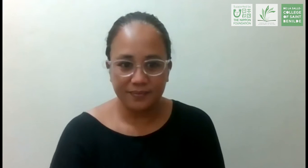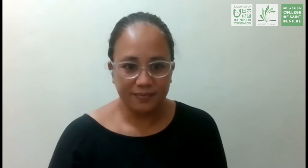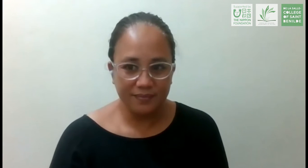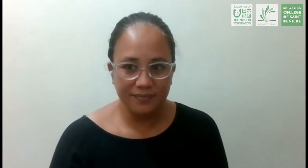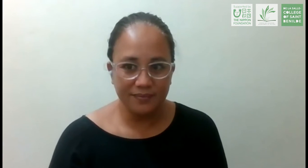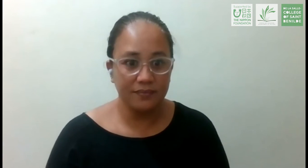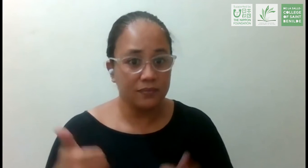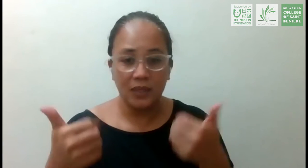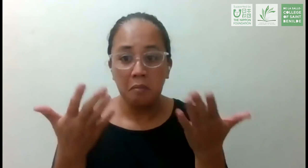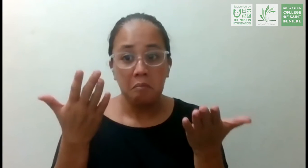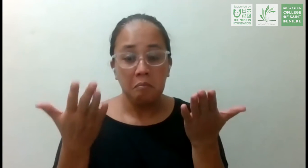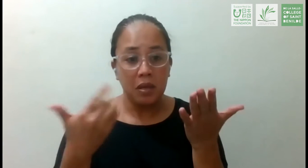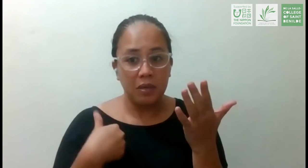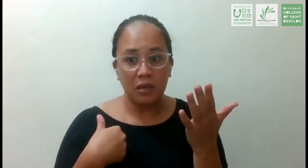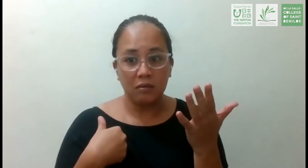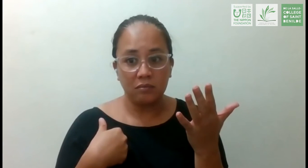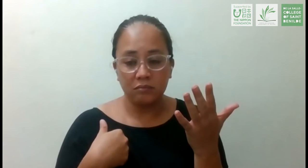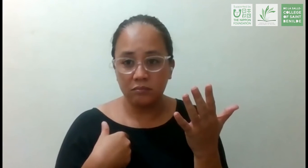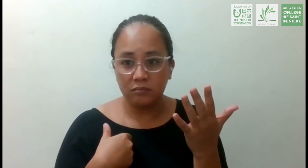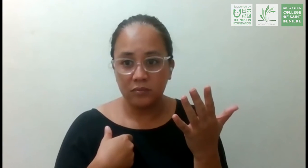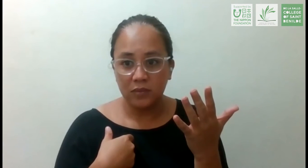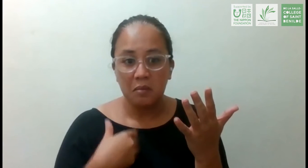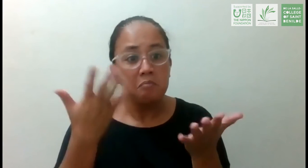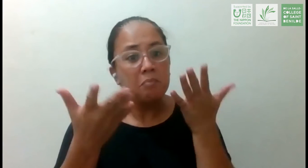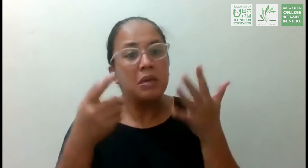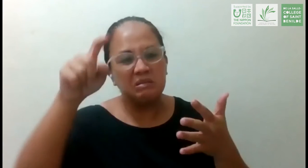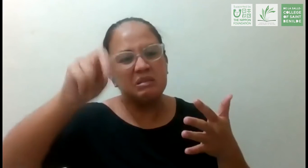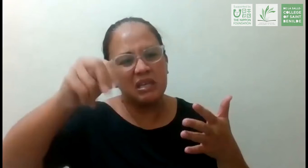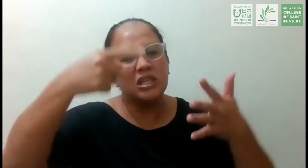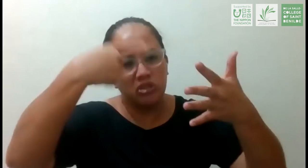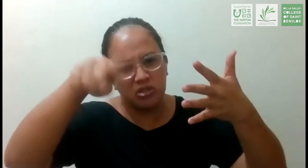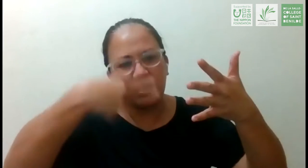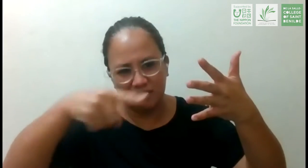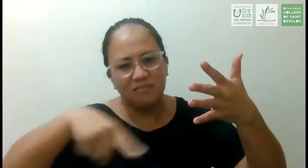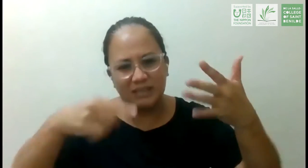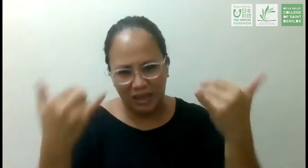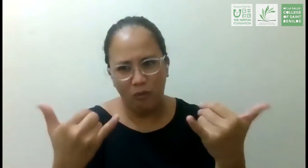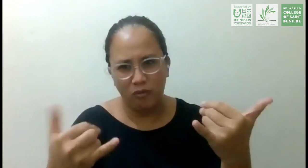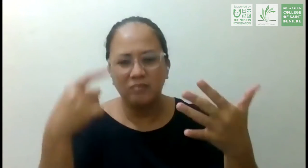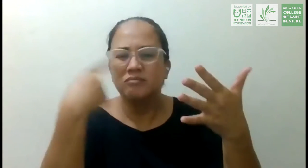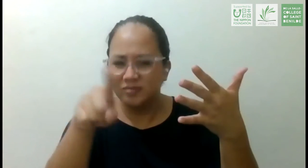Okay, so you may need to go through and change some of the entries now.